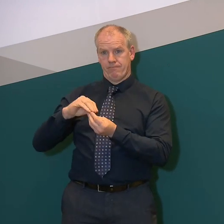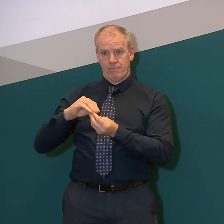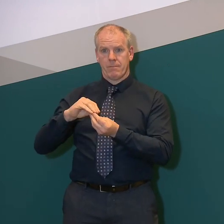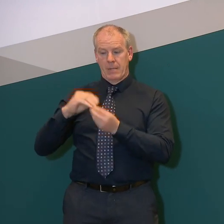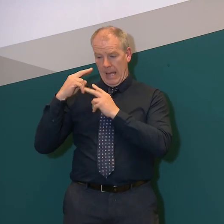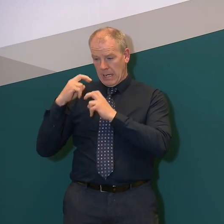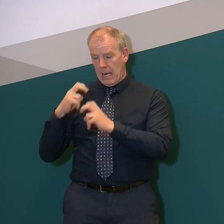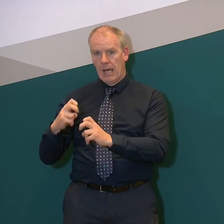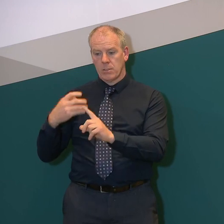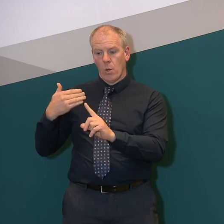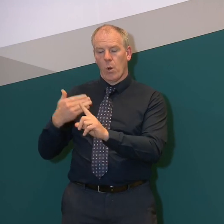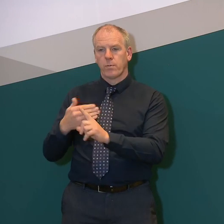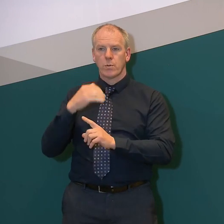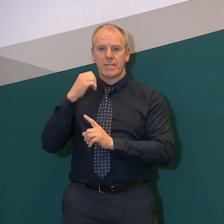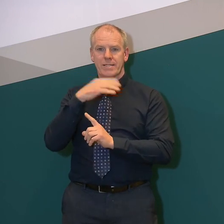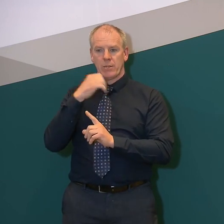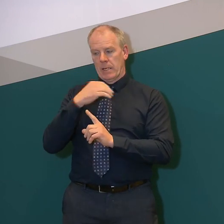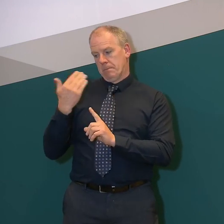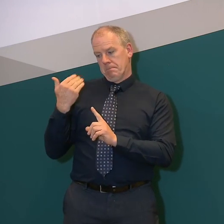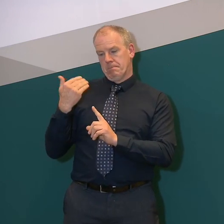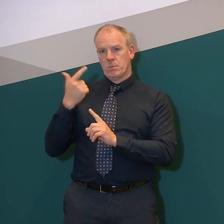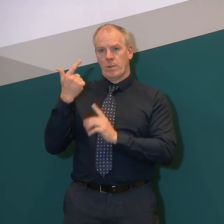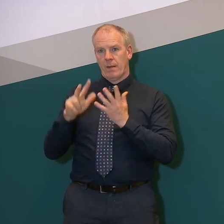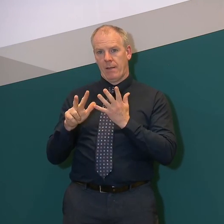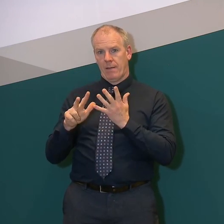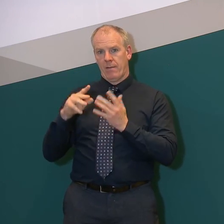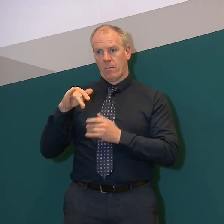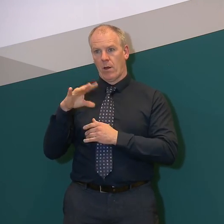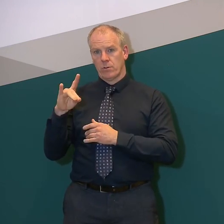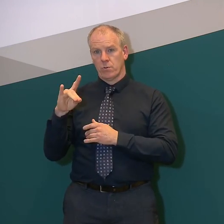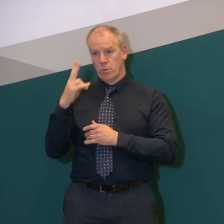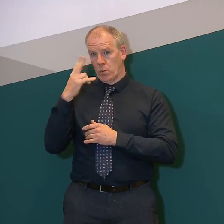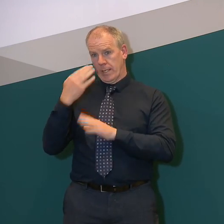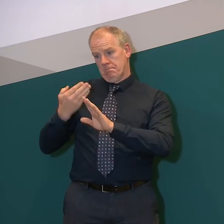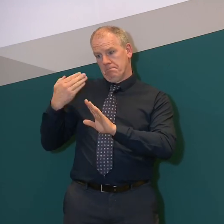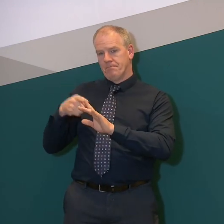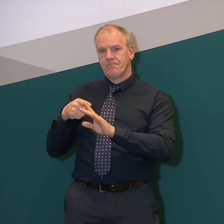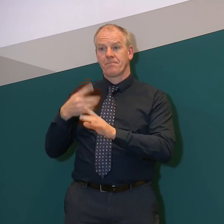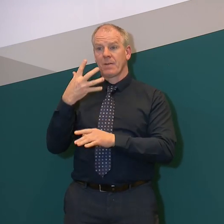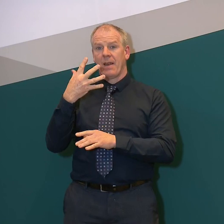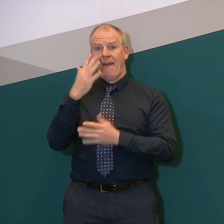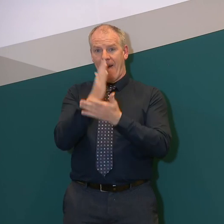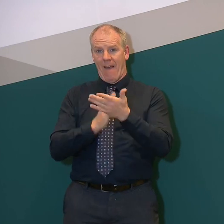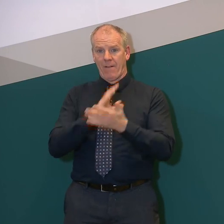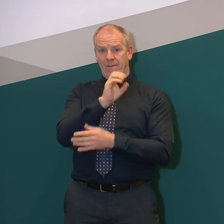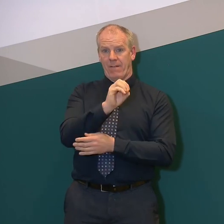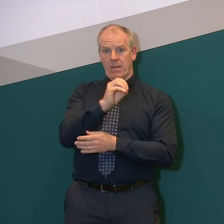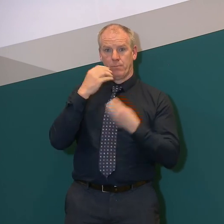more detail up to Saturday, the 28th of March, the night before last, 50% of those are